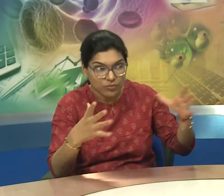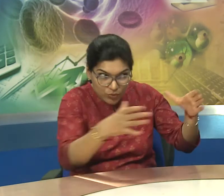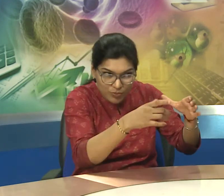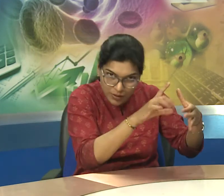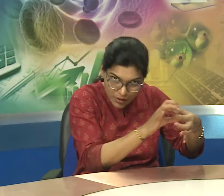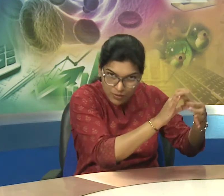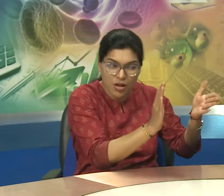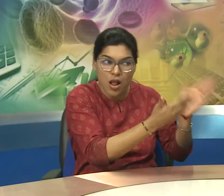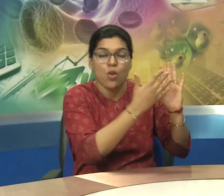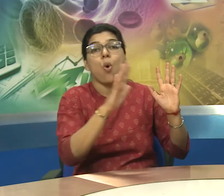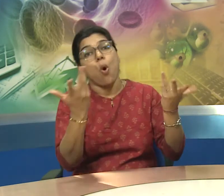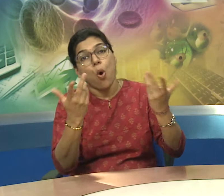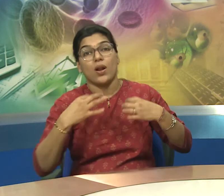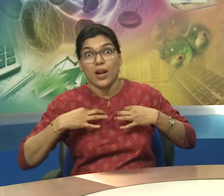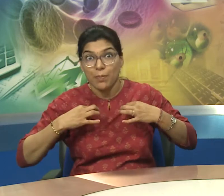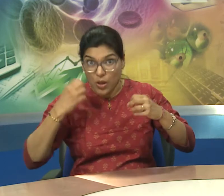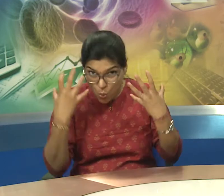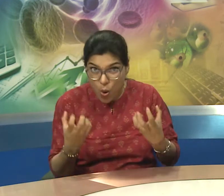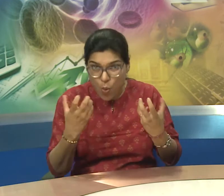all variety of papers,